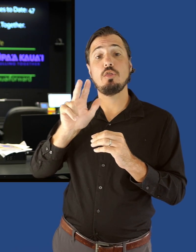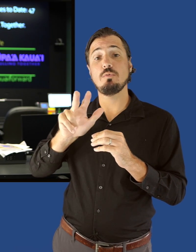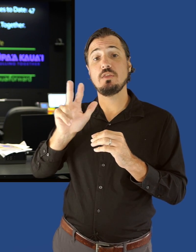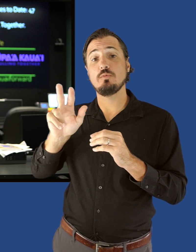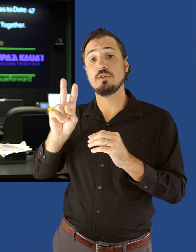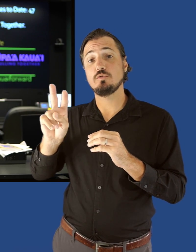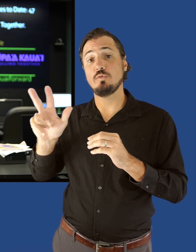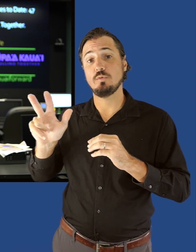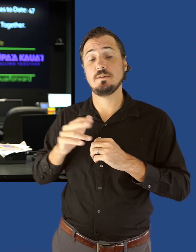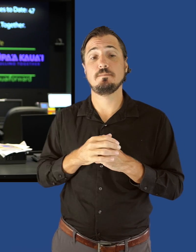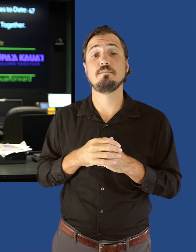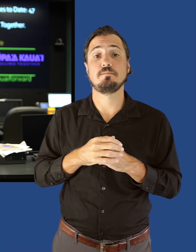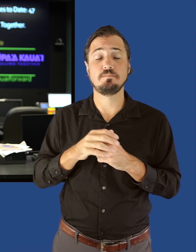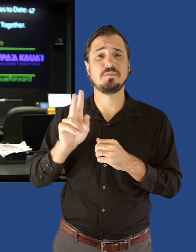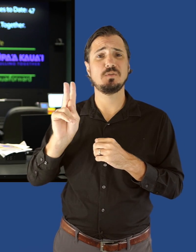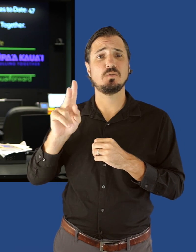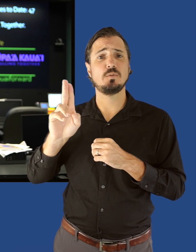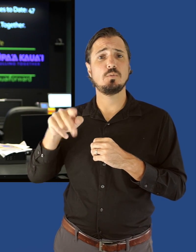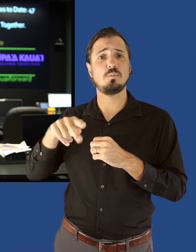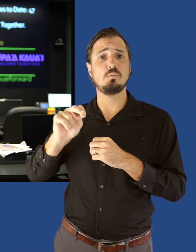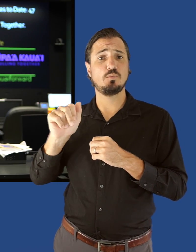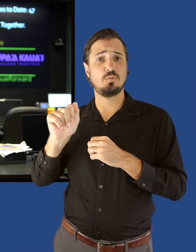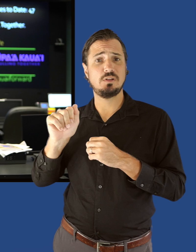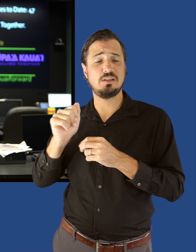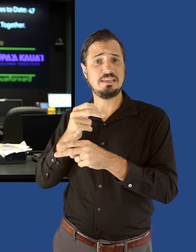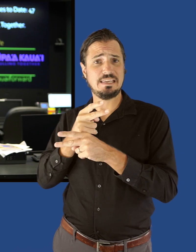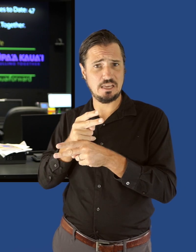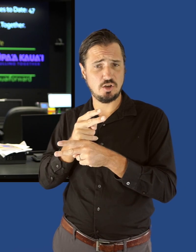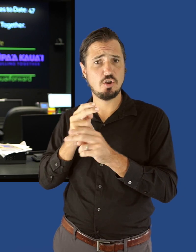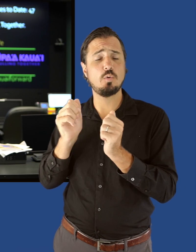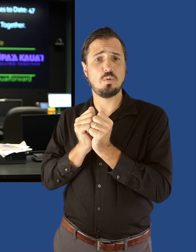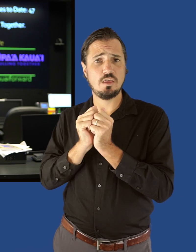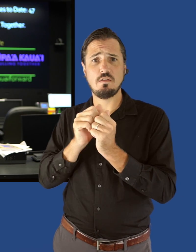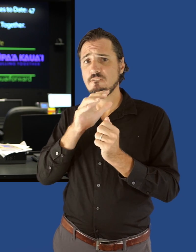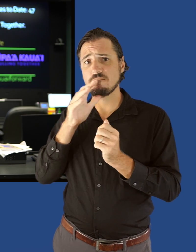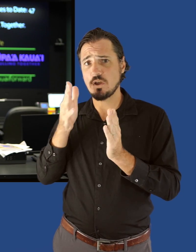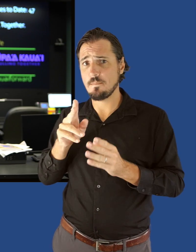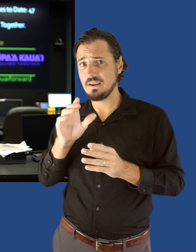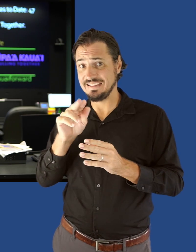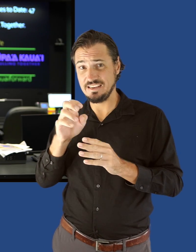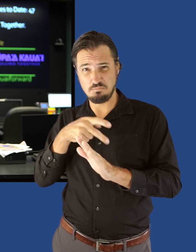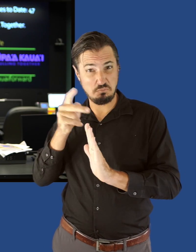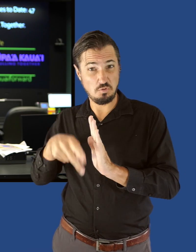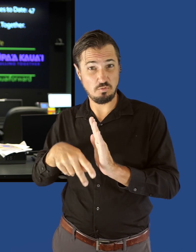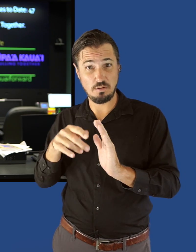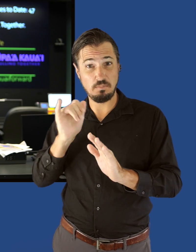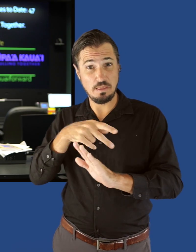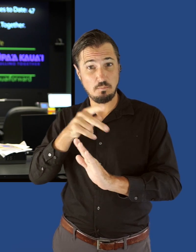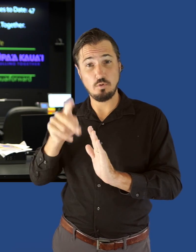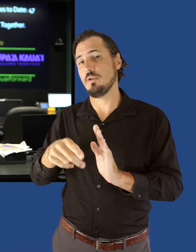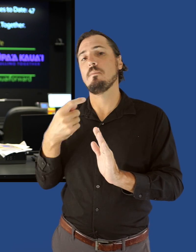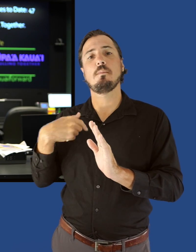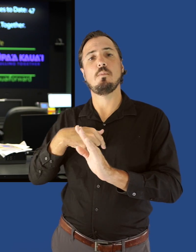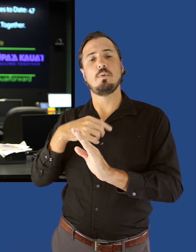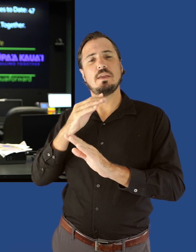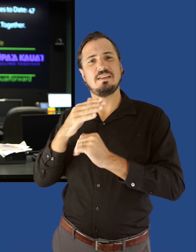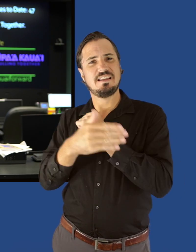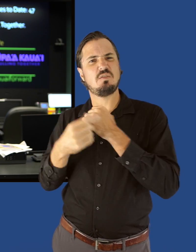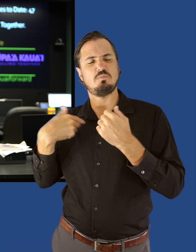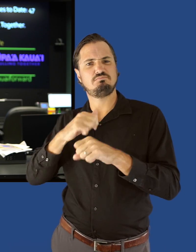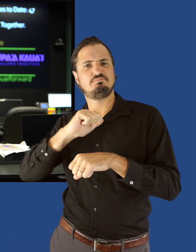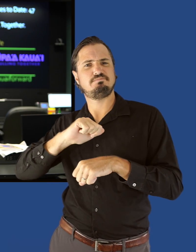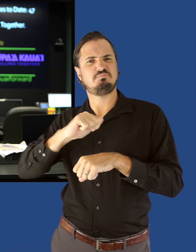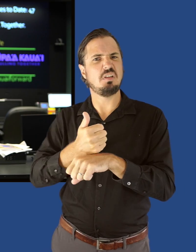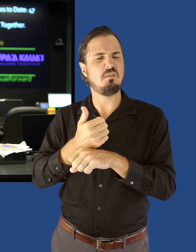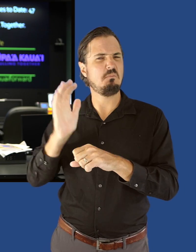241-3323. The Kupuna Care with Farmer Fare program was one of the first programs initiated by the county during the pandemic. It